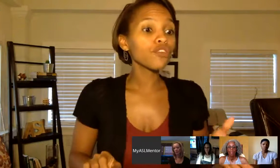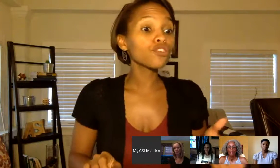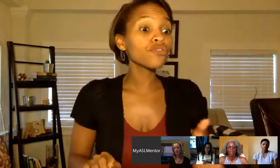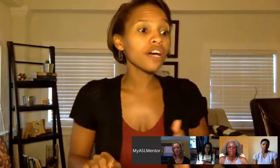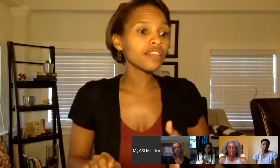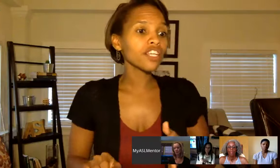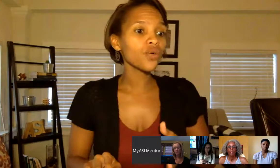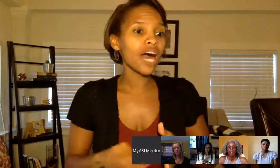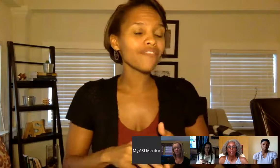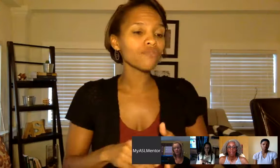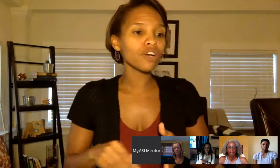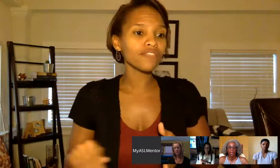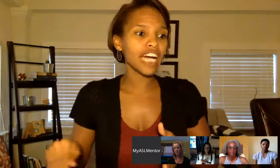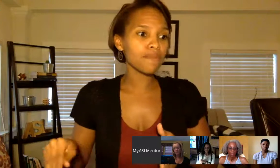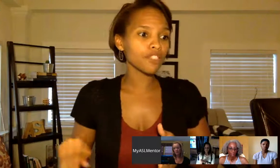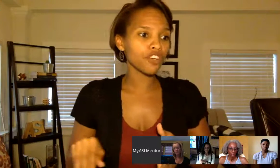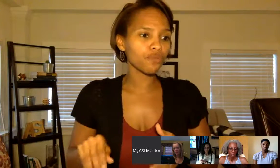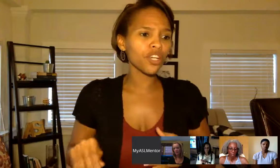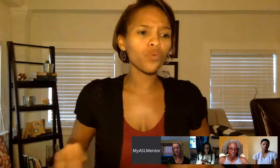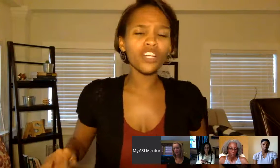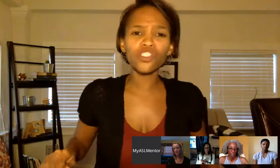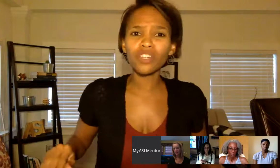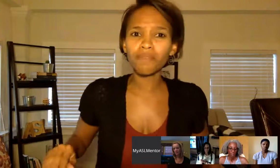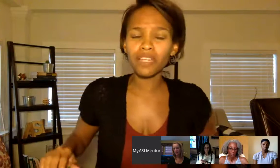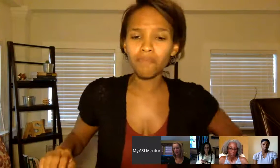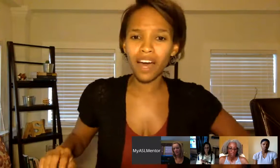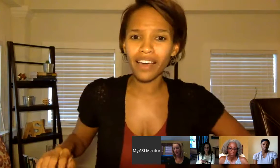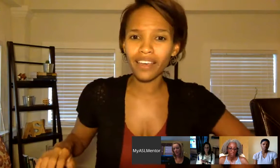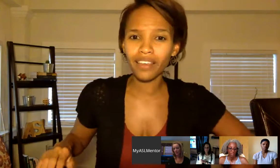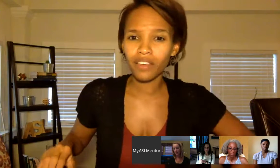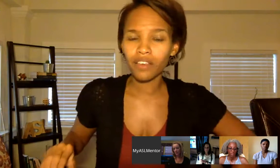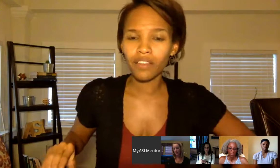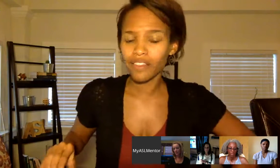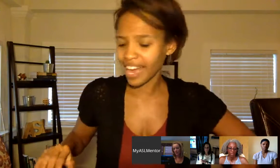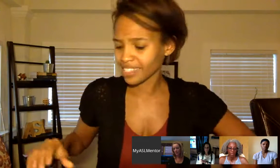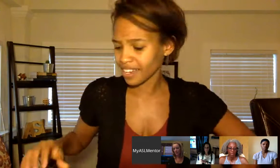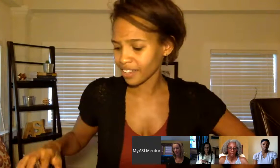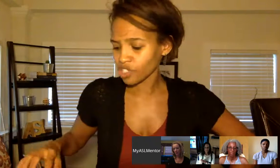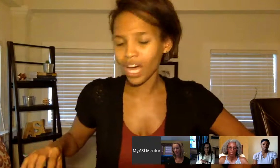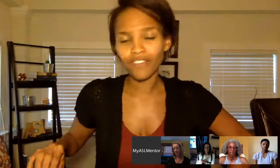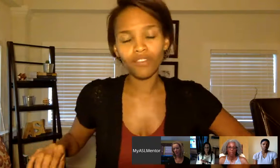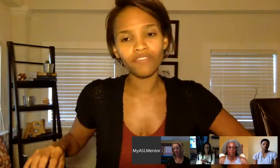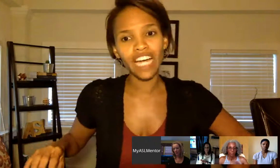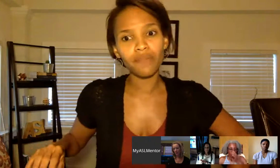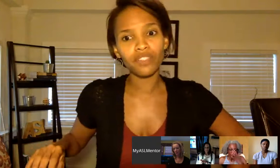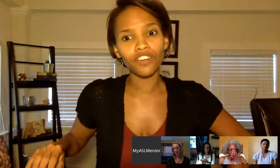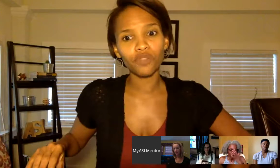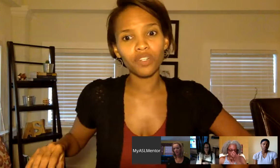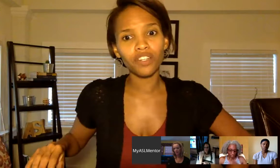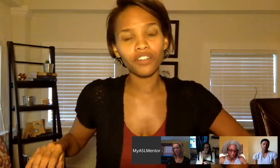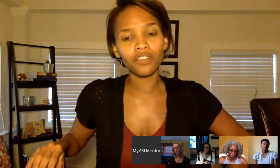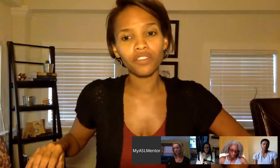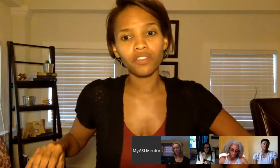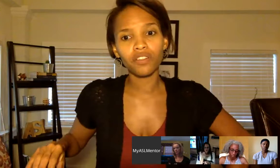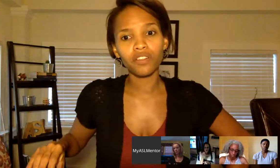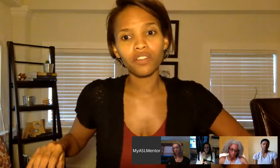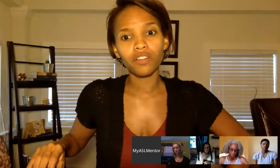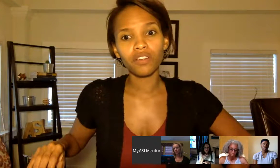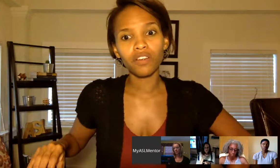If you do nothing, you will have a rough time this freshman year. What does she mean by that sentence? You'll have a rough time this freshman year.